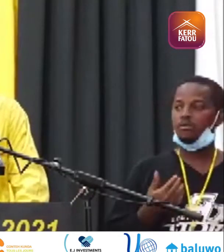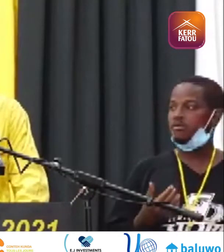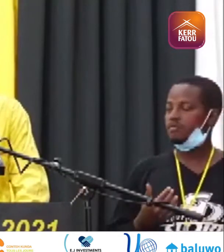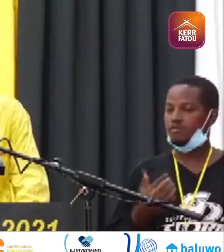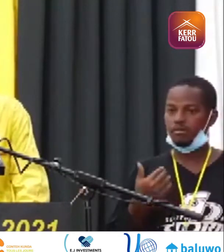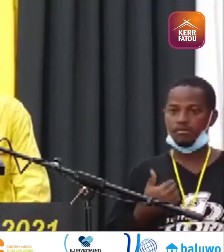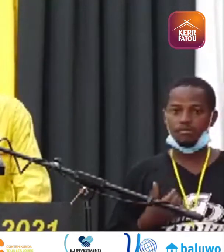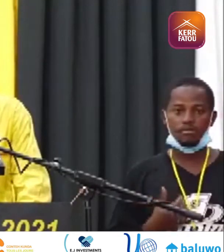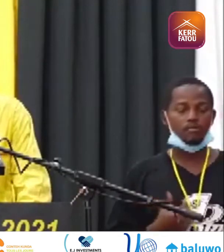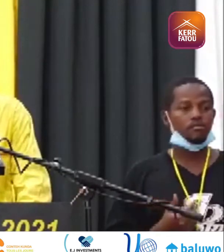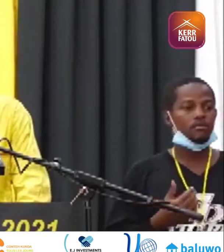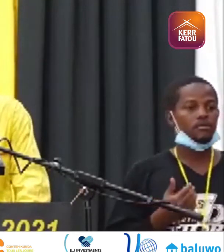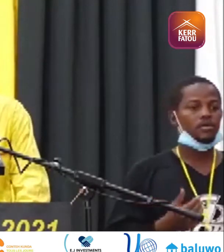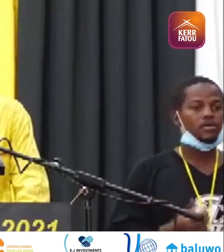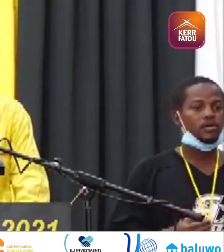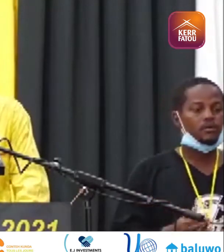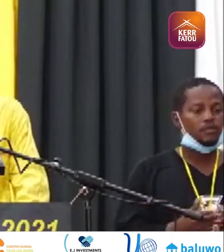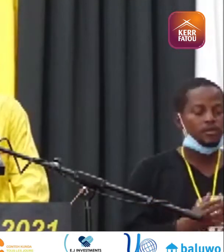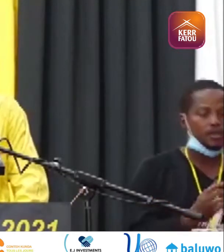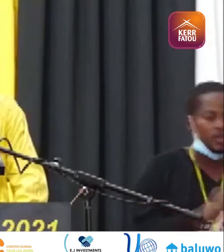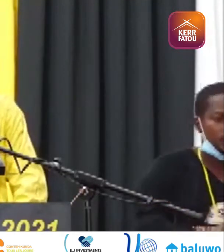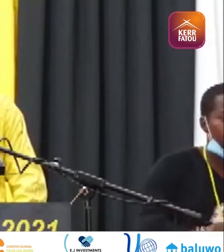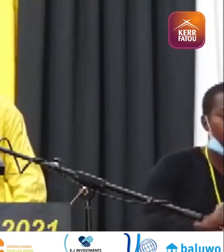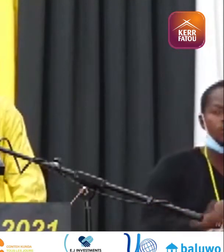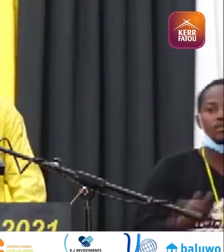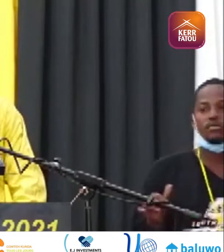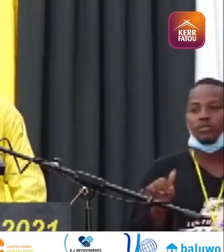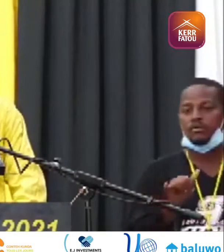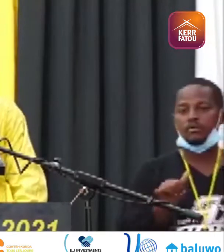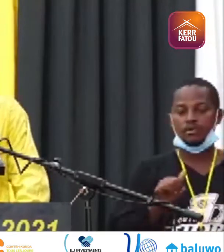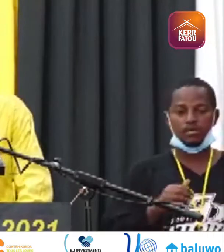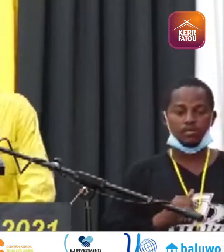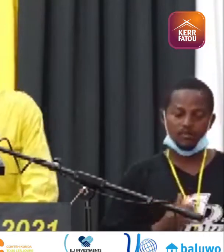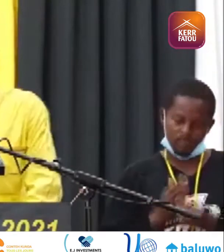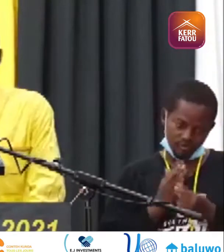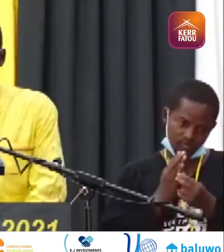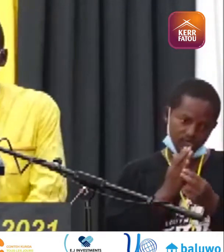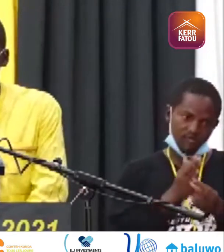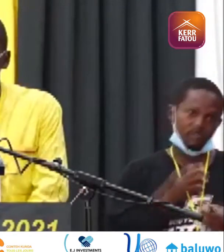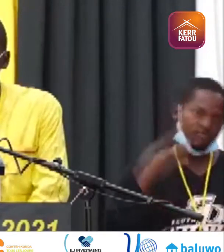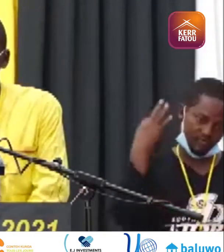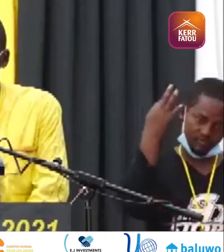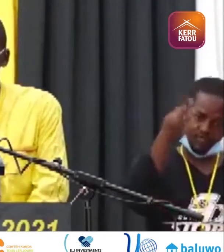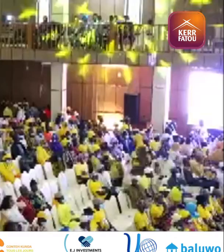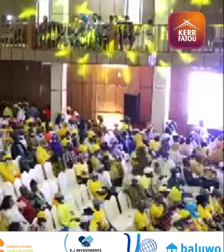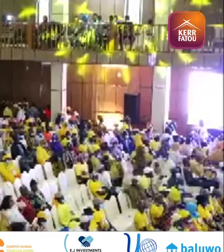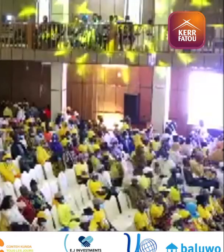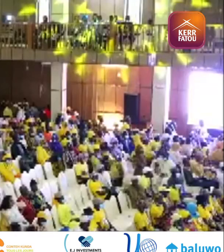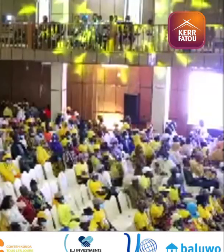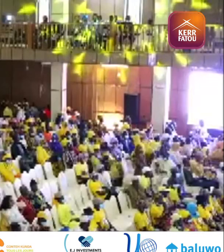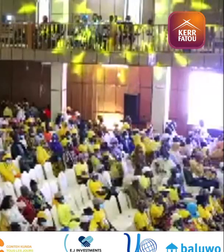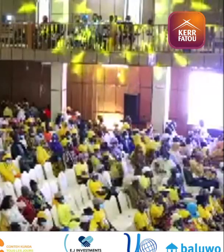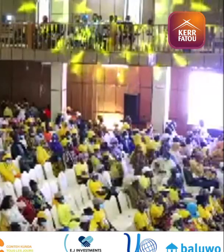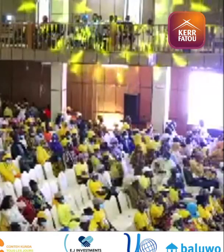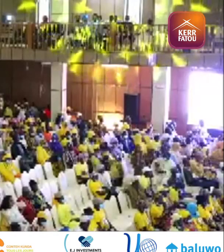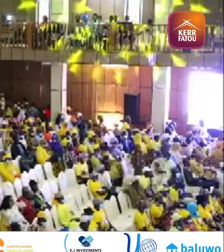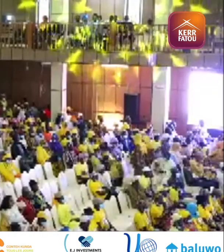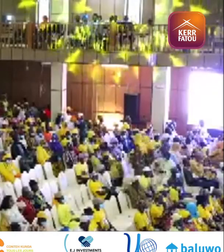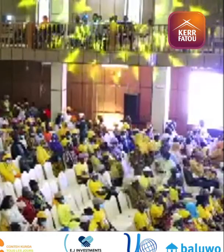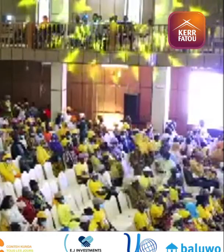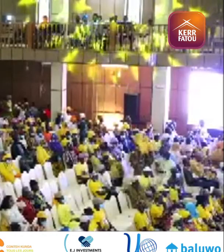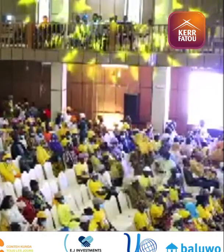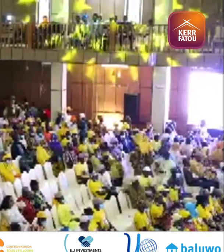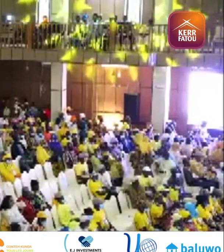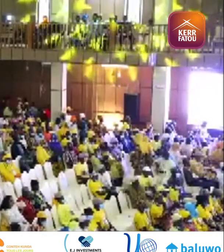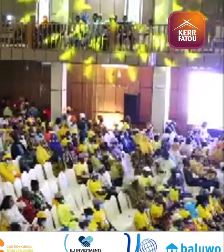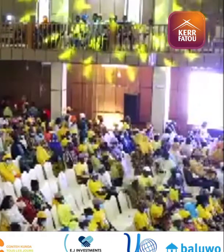marol di dulalla din kiralla mi ya lonko abe nyato tale awe nyato tale sammanan ye bankero